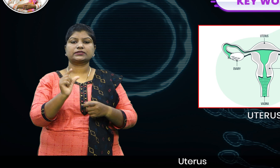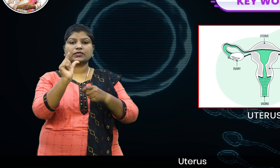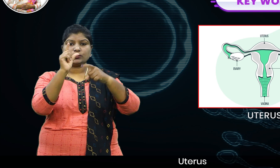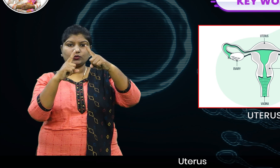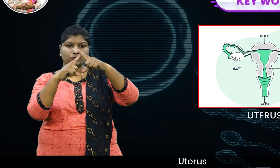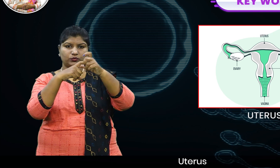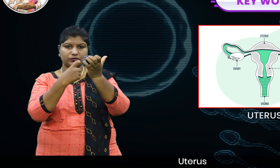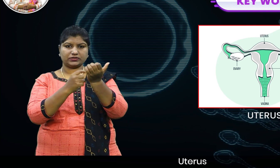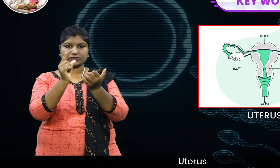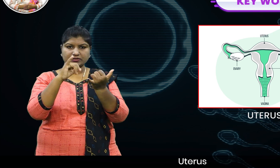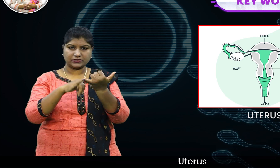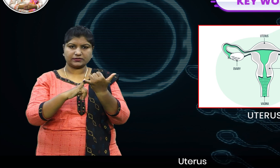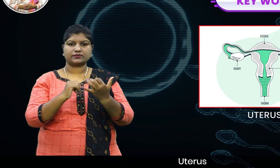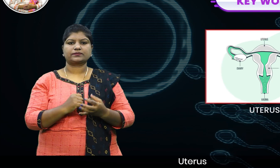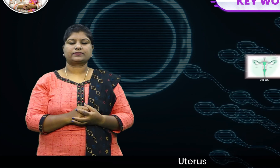uterus,